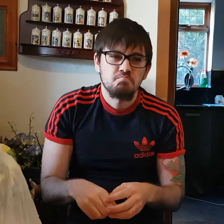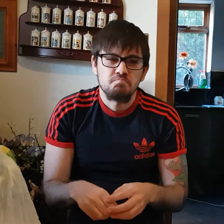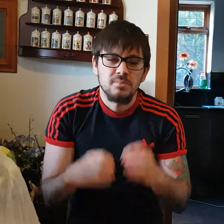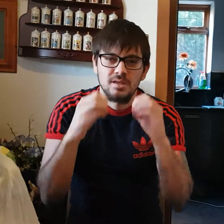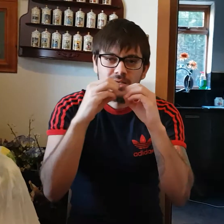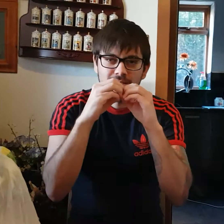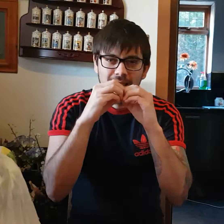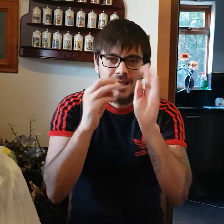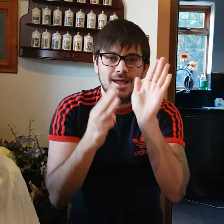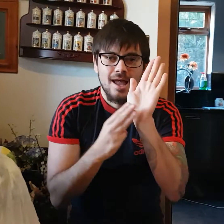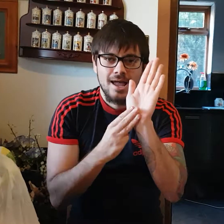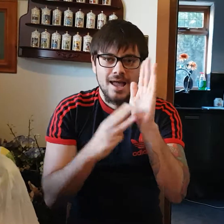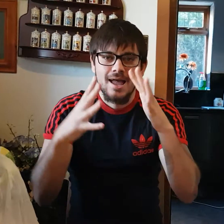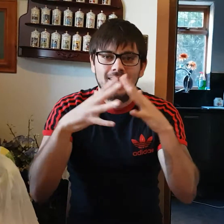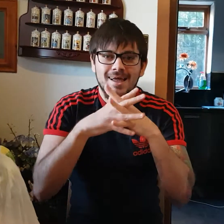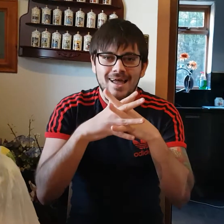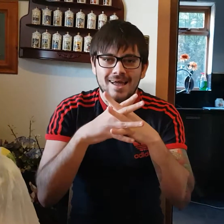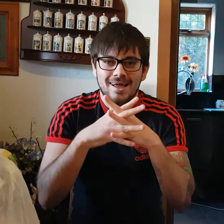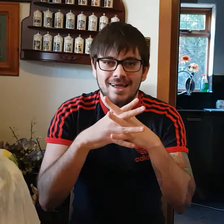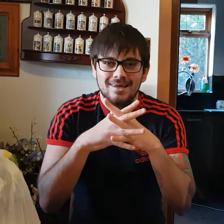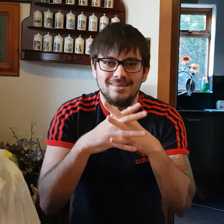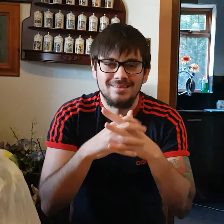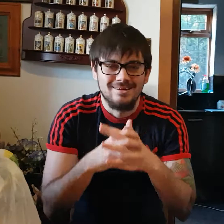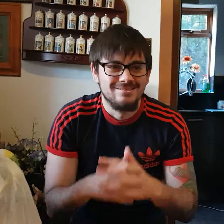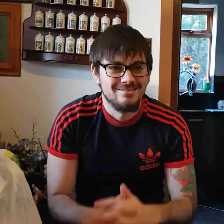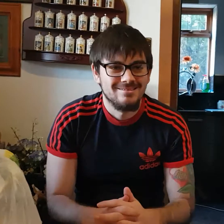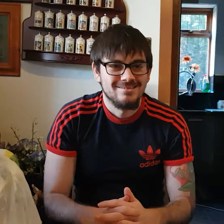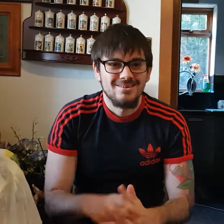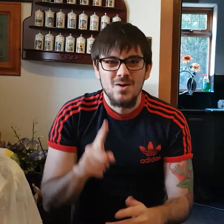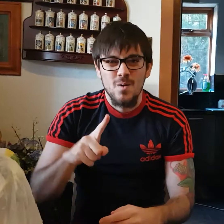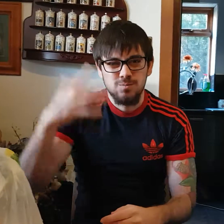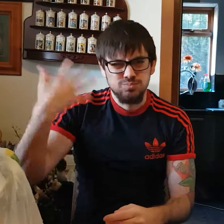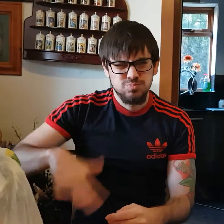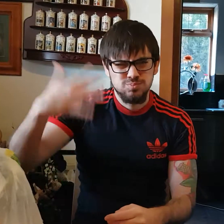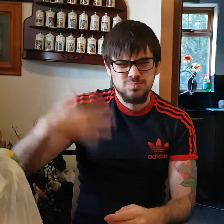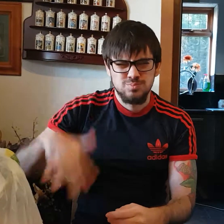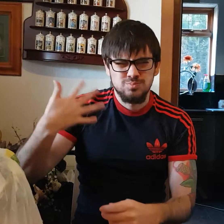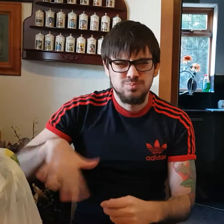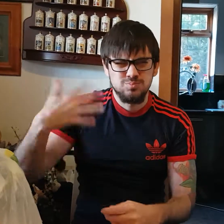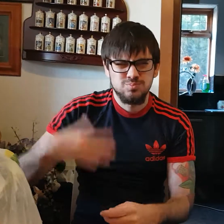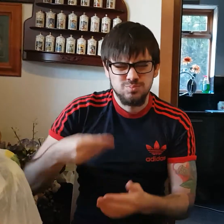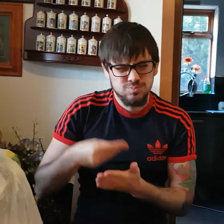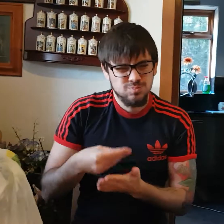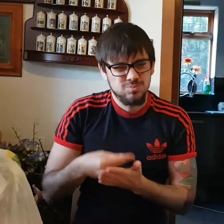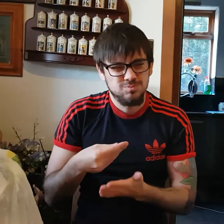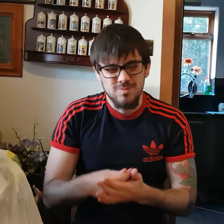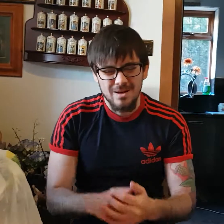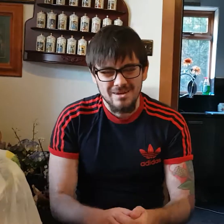So in the future, I do want to buy a BMW car. But they're very